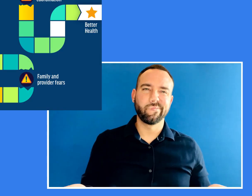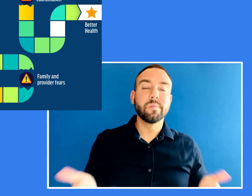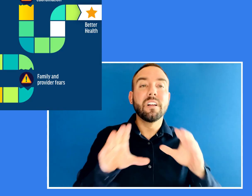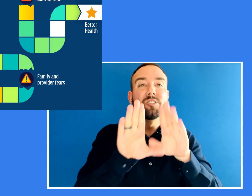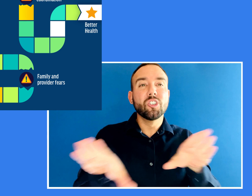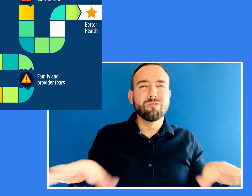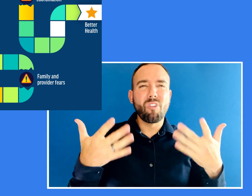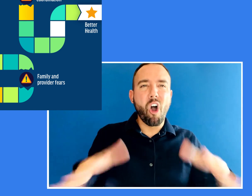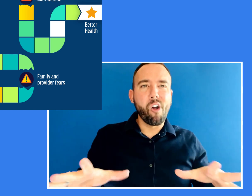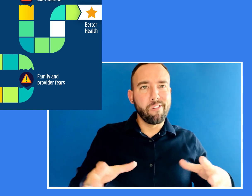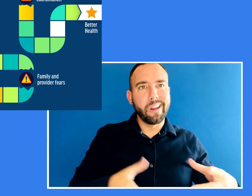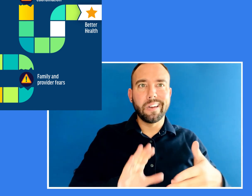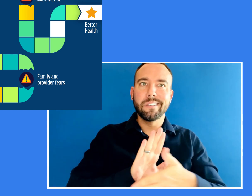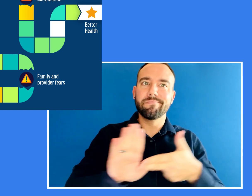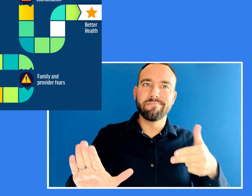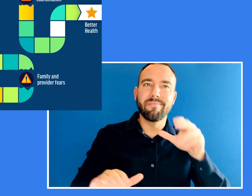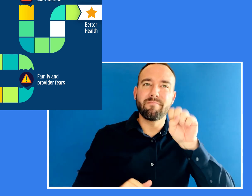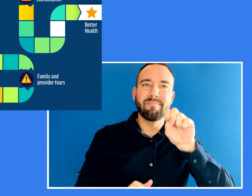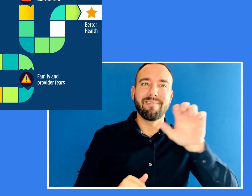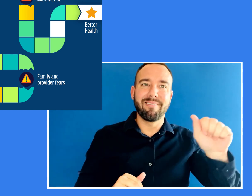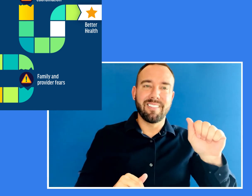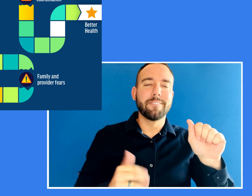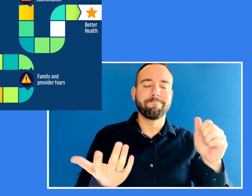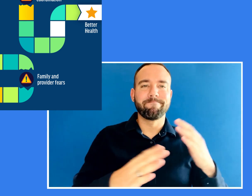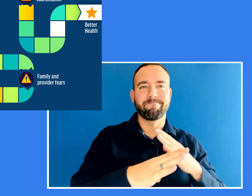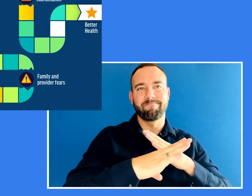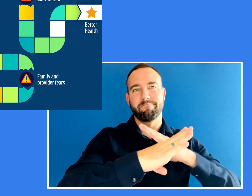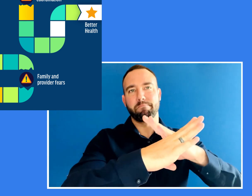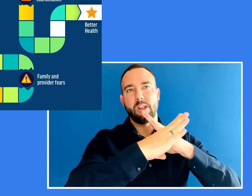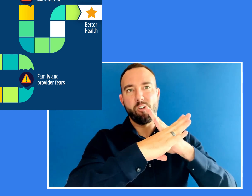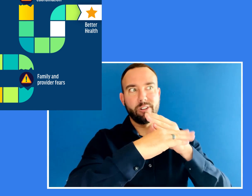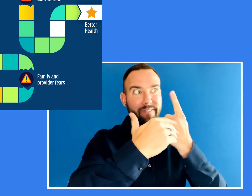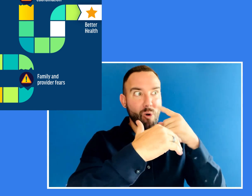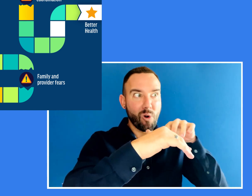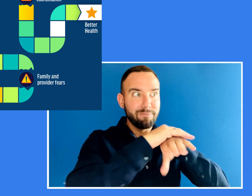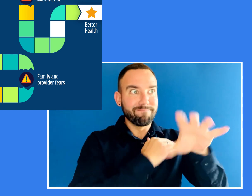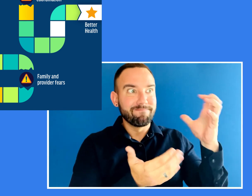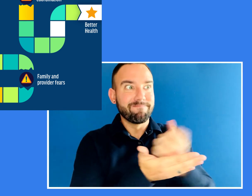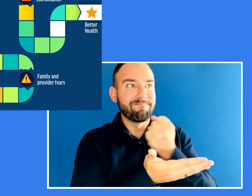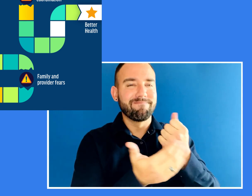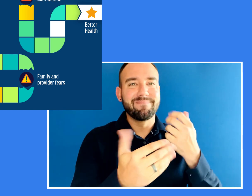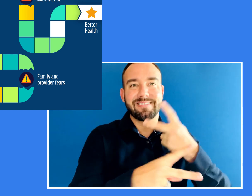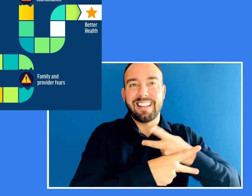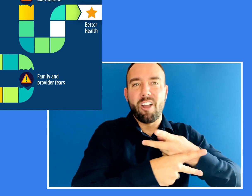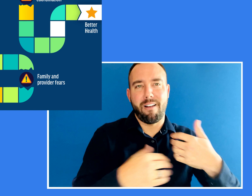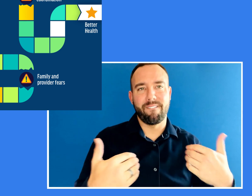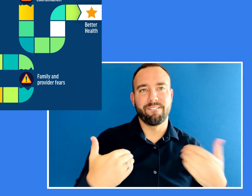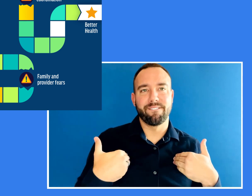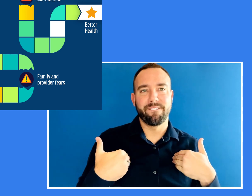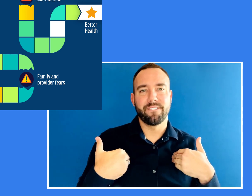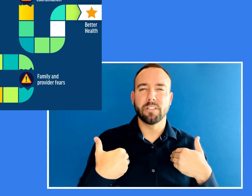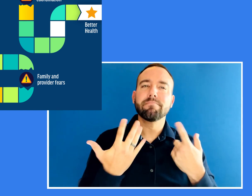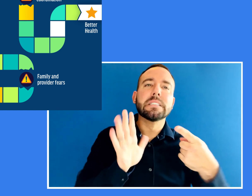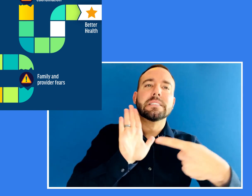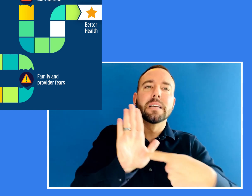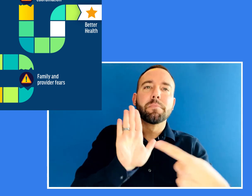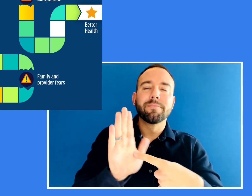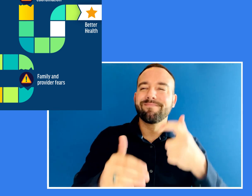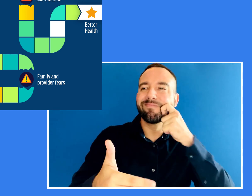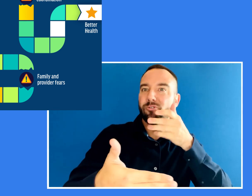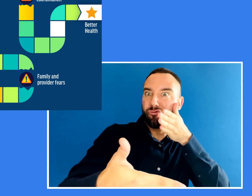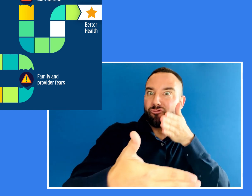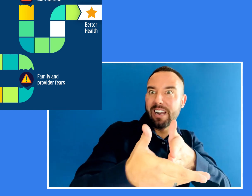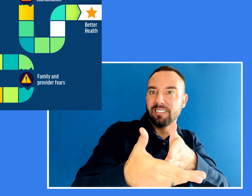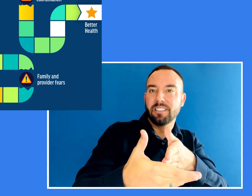Children with Sickle Cell Anemia face barriers that make it hard for them to get the care they need. These include racism and prejudice